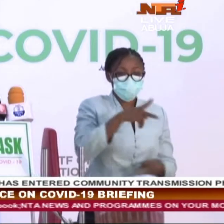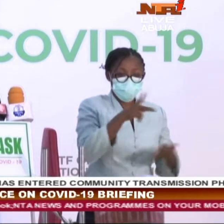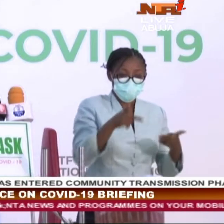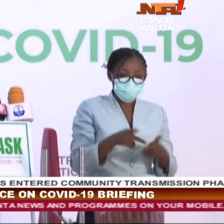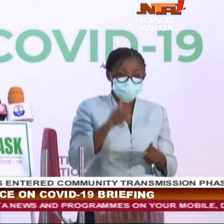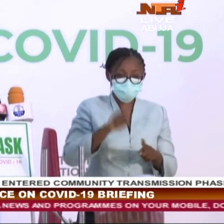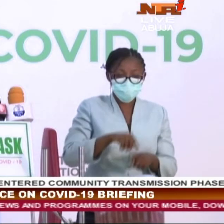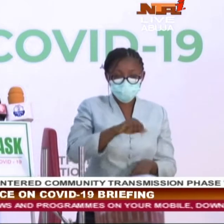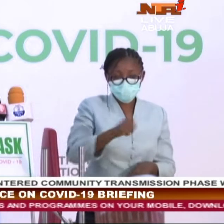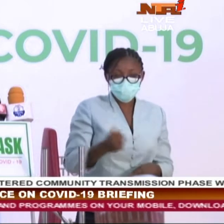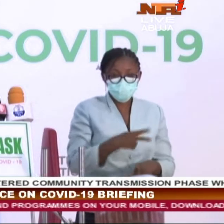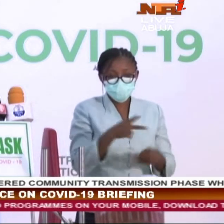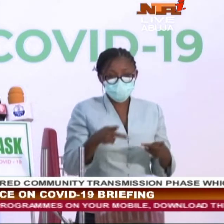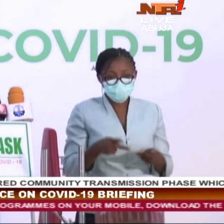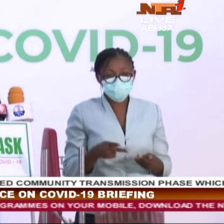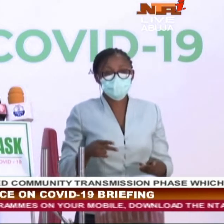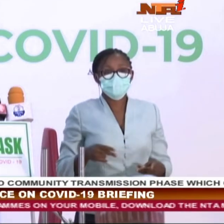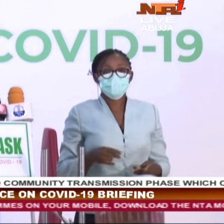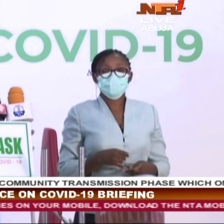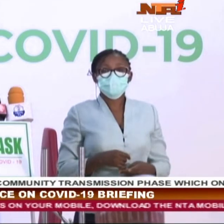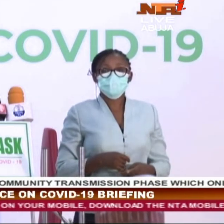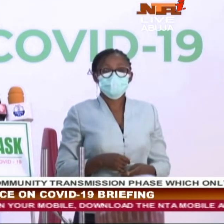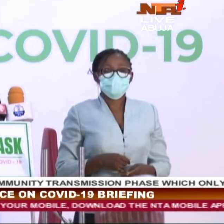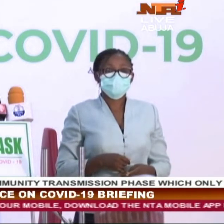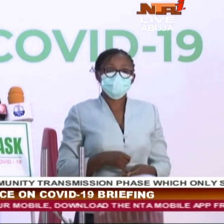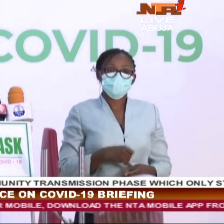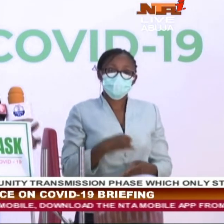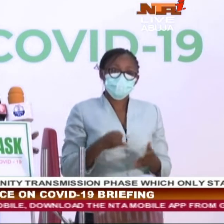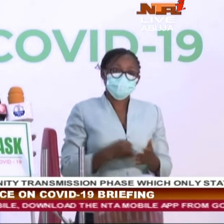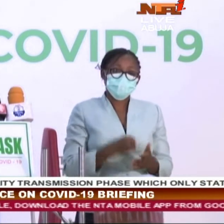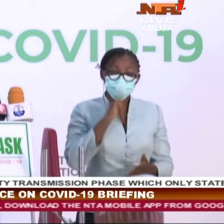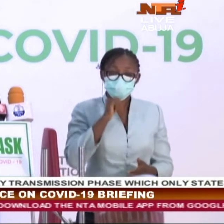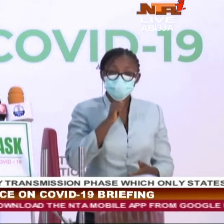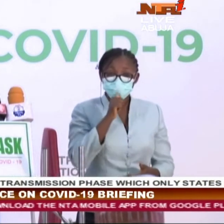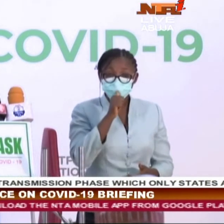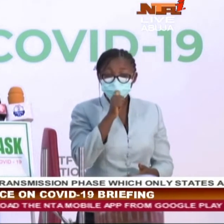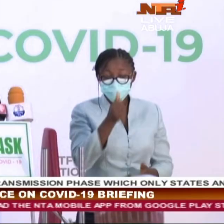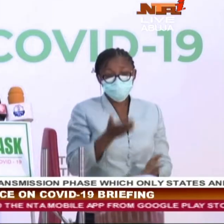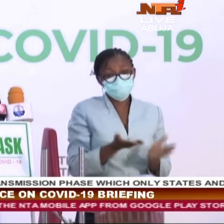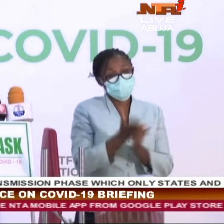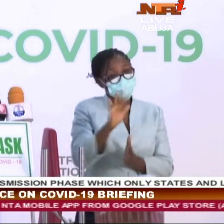ban. So it was not a legal trip if you embarked on it.